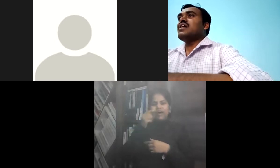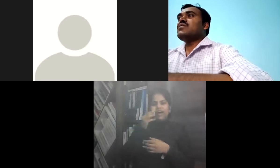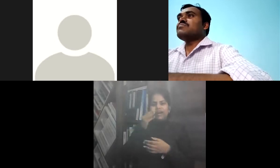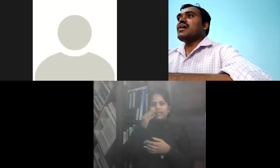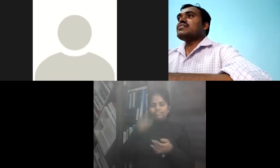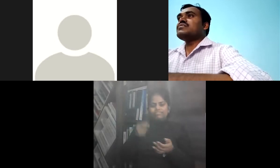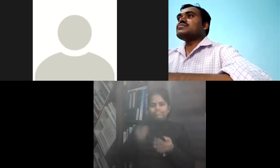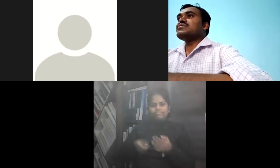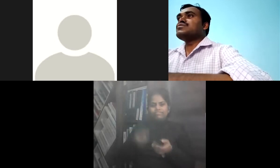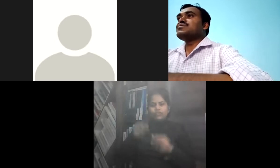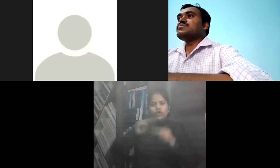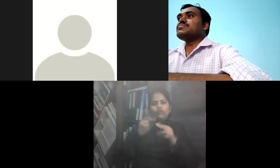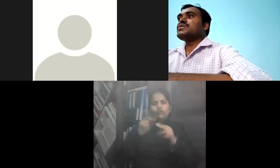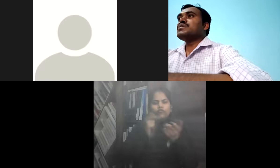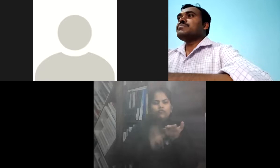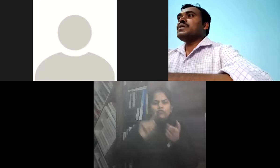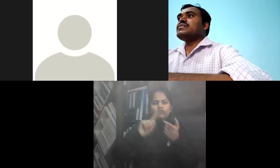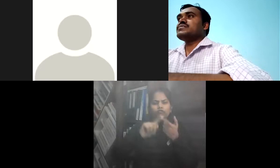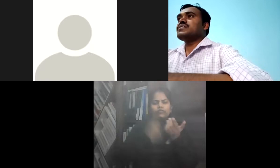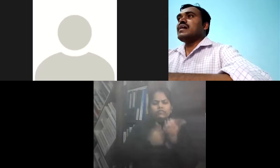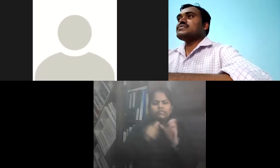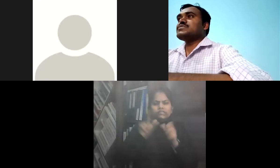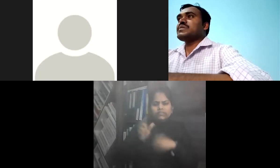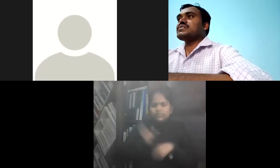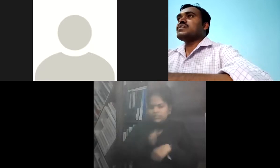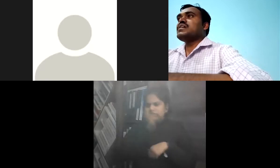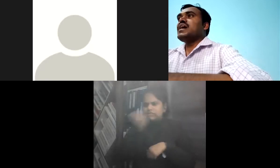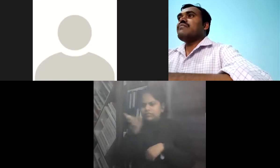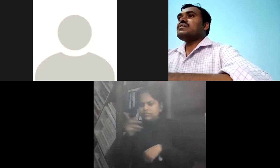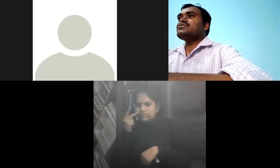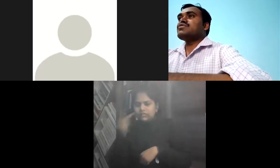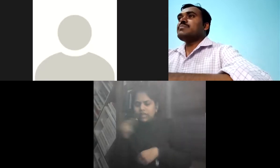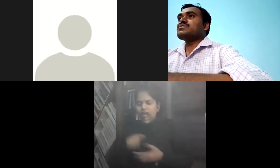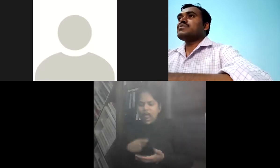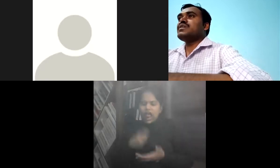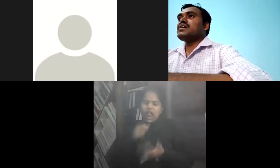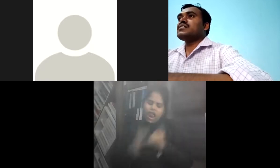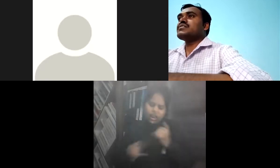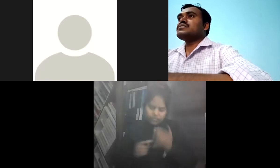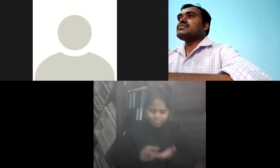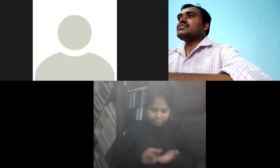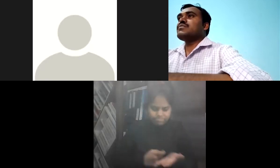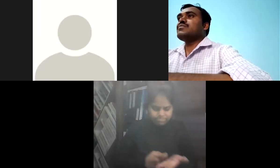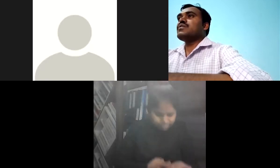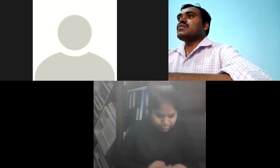he allowed Marcus, a Jew, pay his last respect. Having stopped growing at